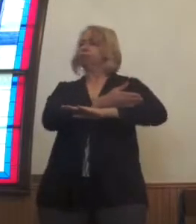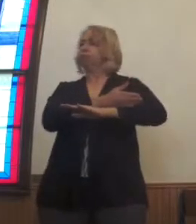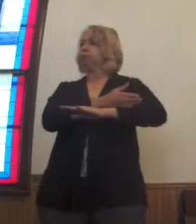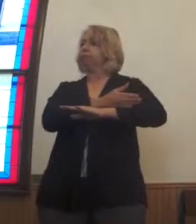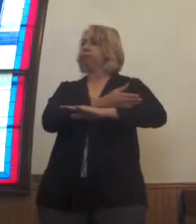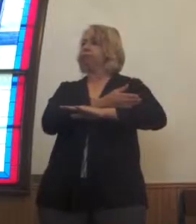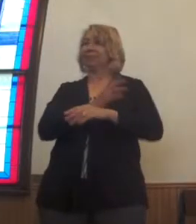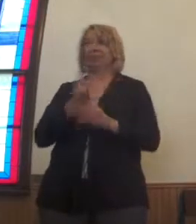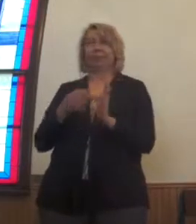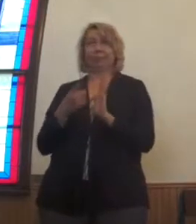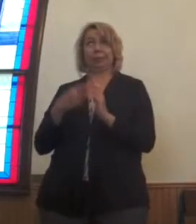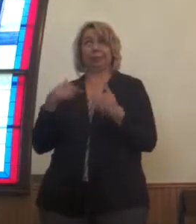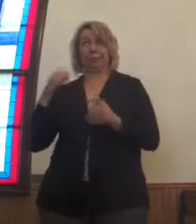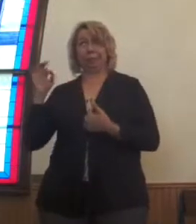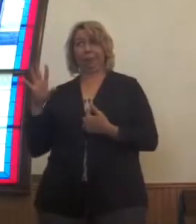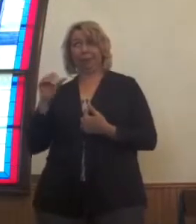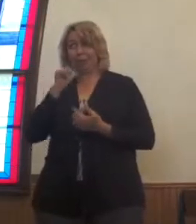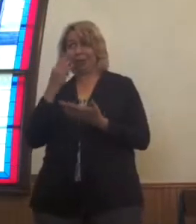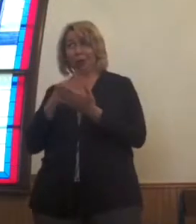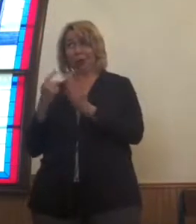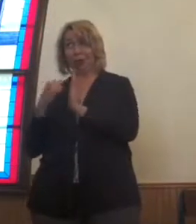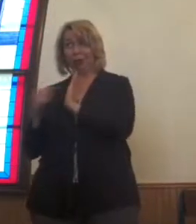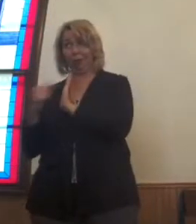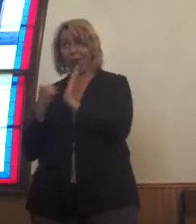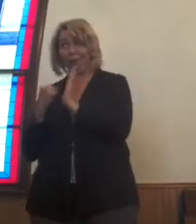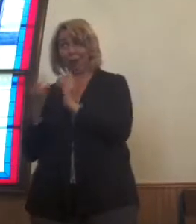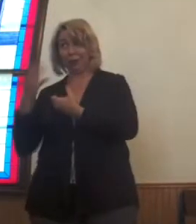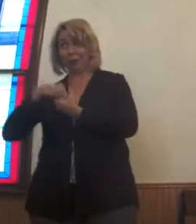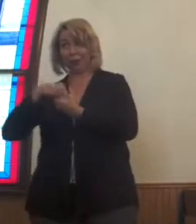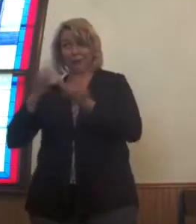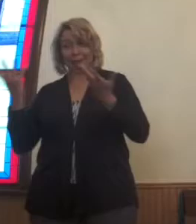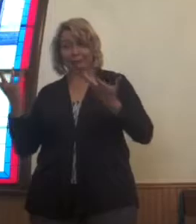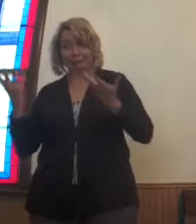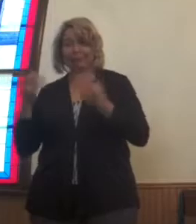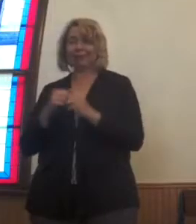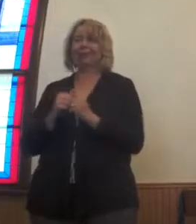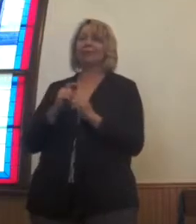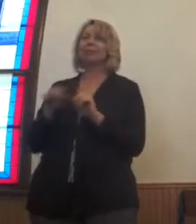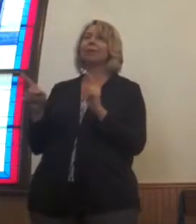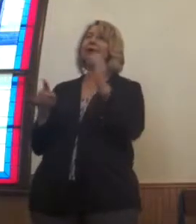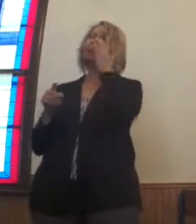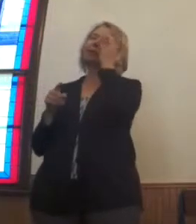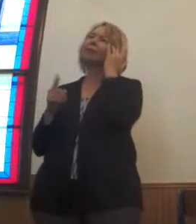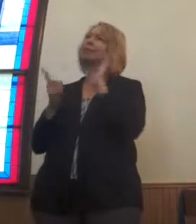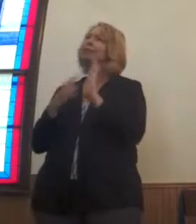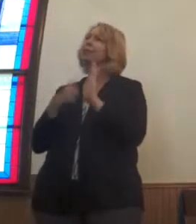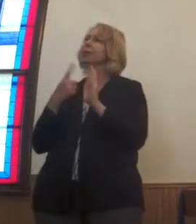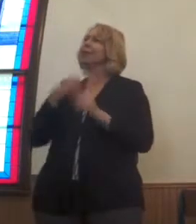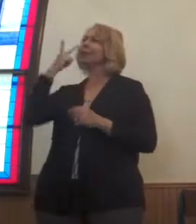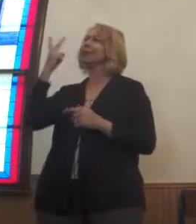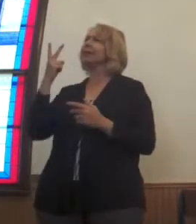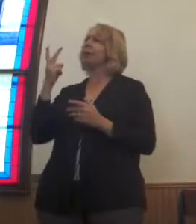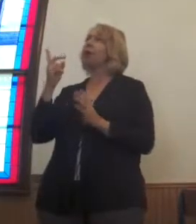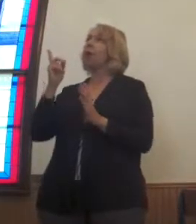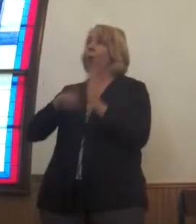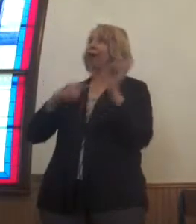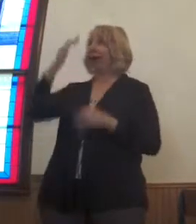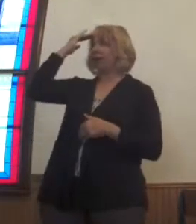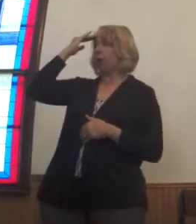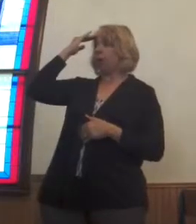including the pastor, but you need to look at it through the eyes of others. And when we are flashing our knowledge of how much we don't